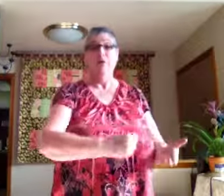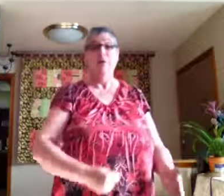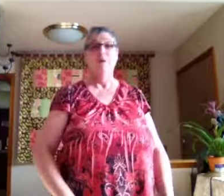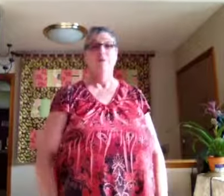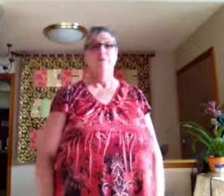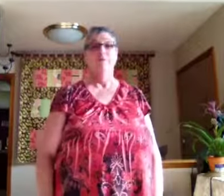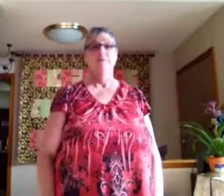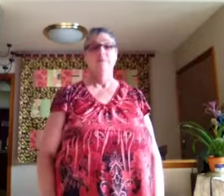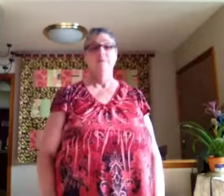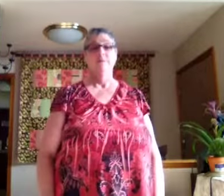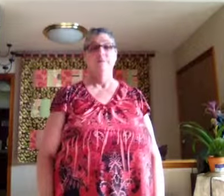murder?